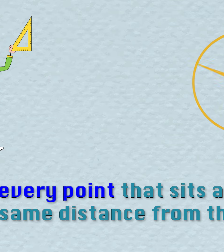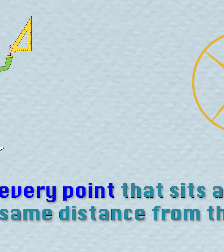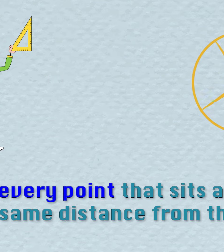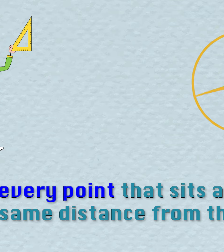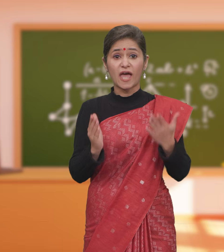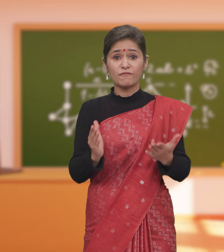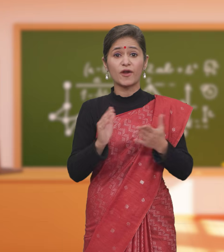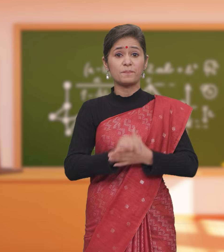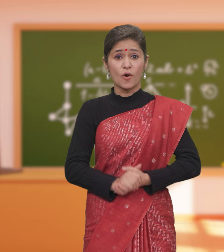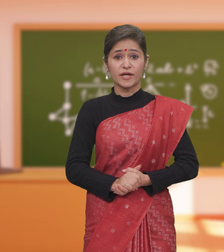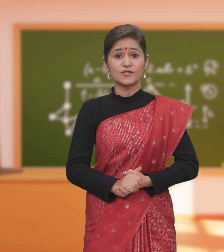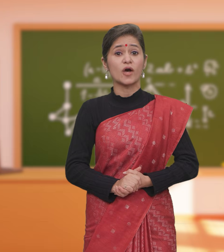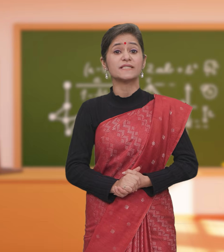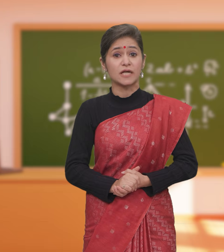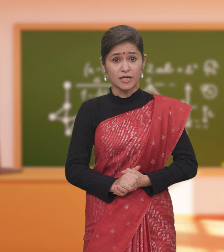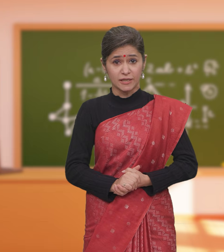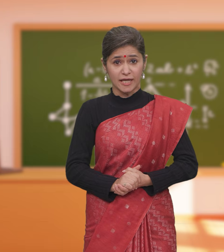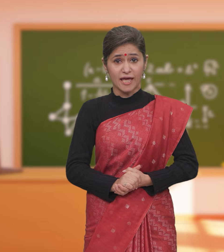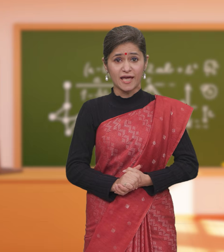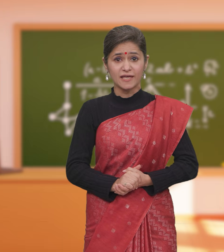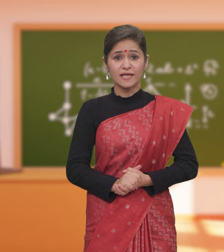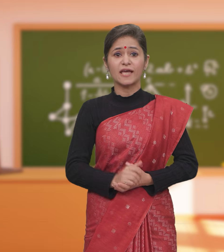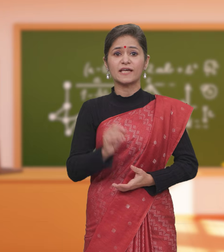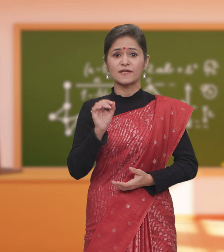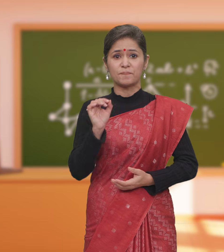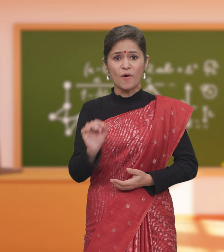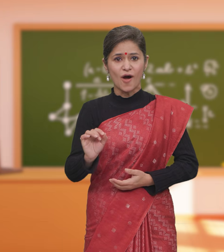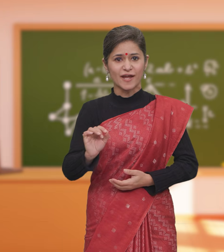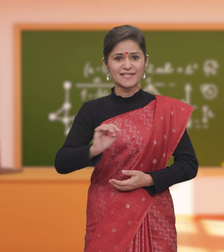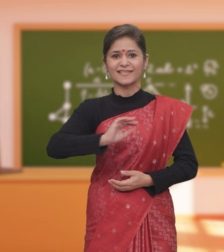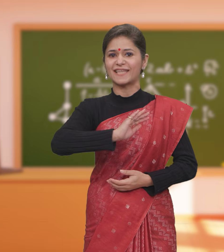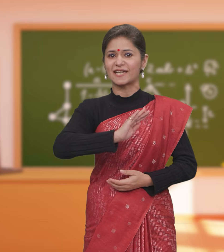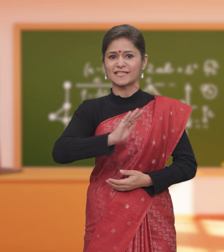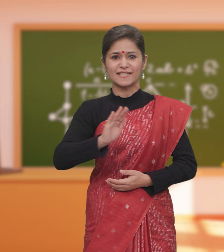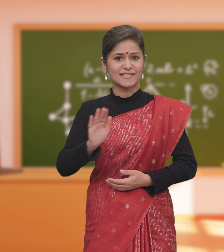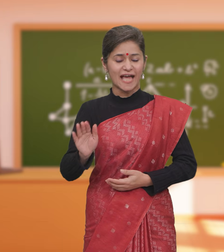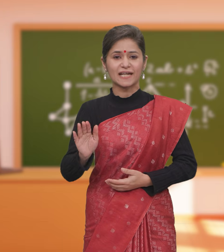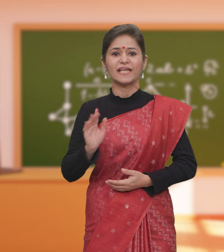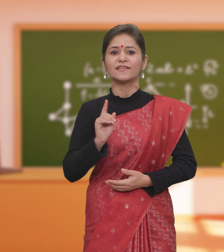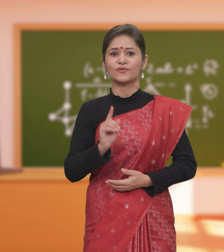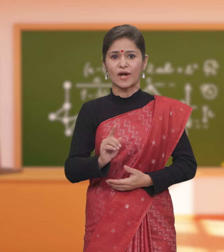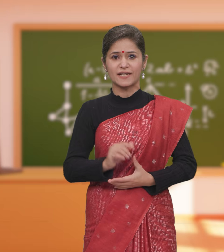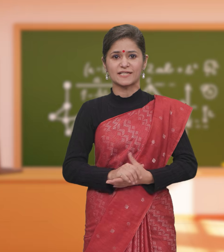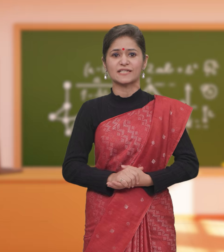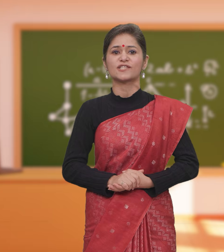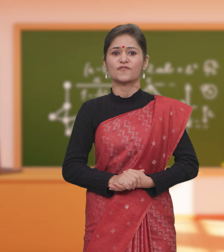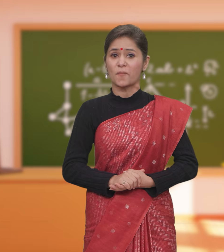center. Every point on circle A is a point that is exactly the right distance from